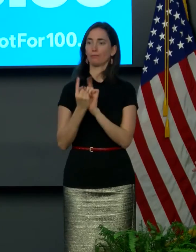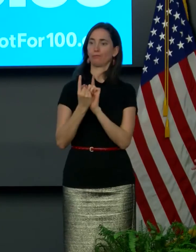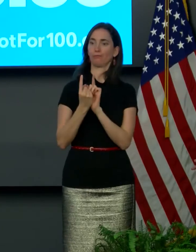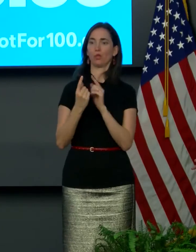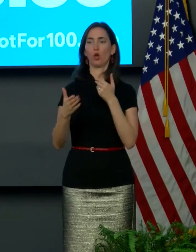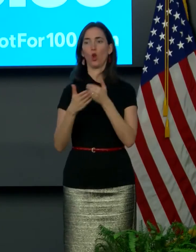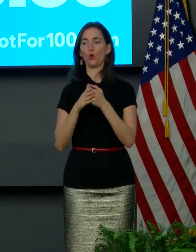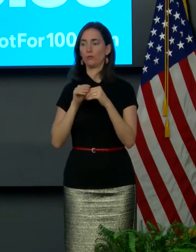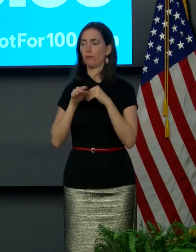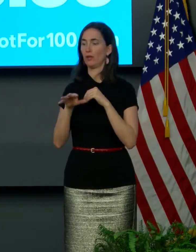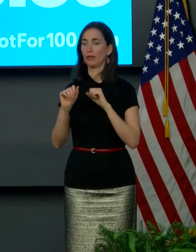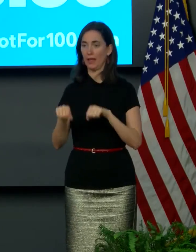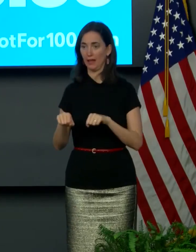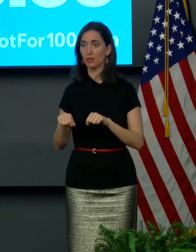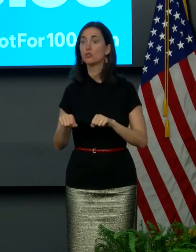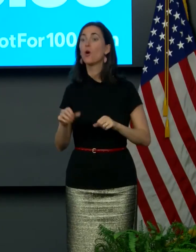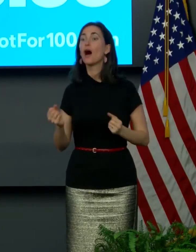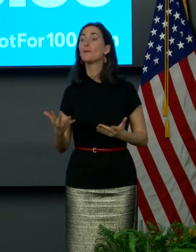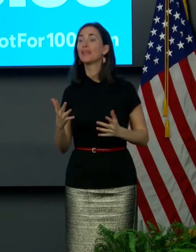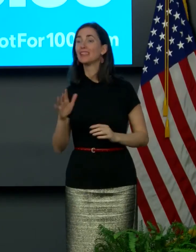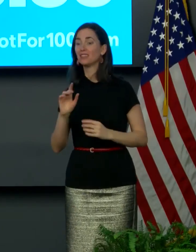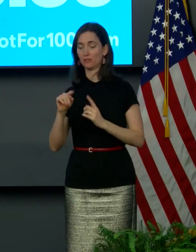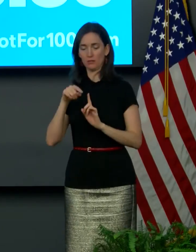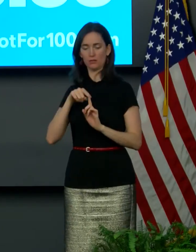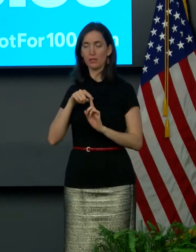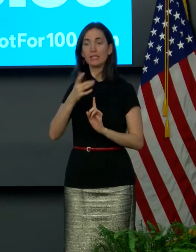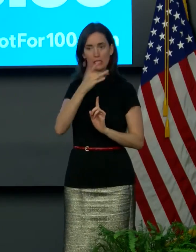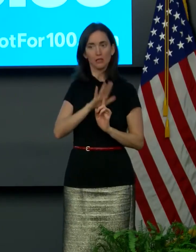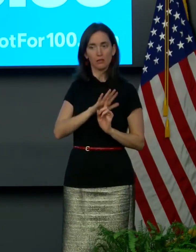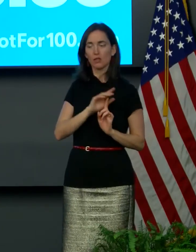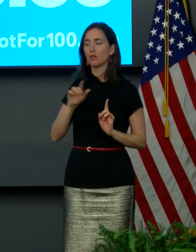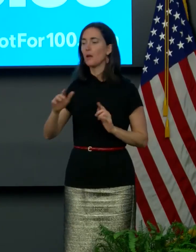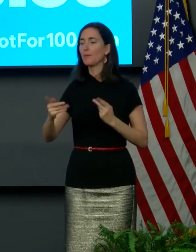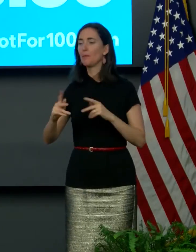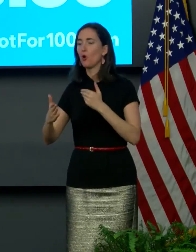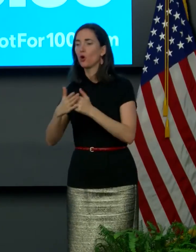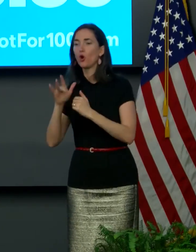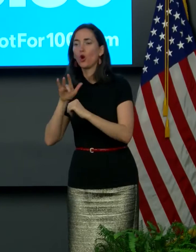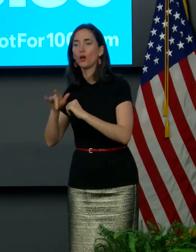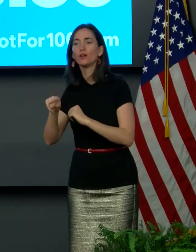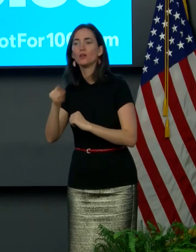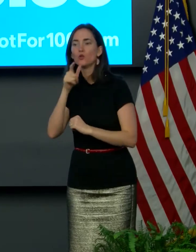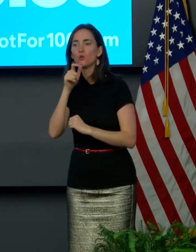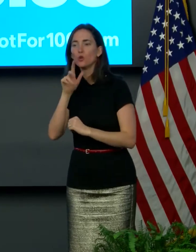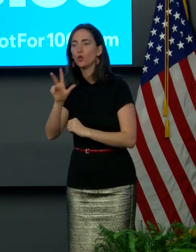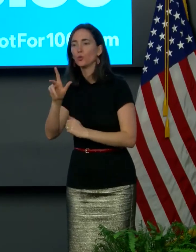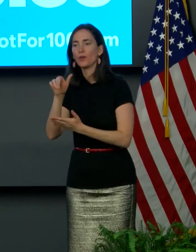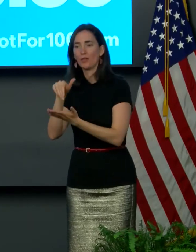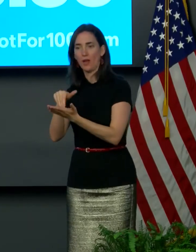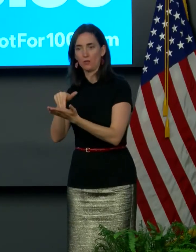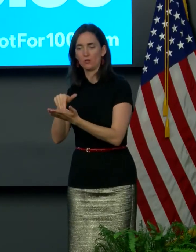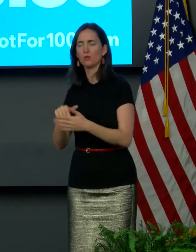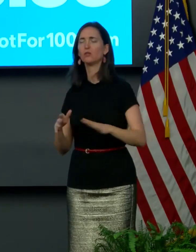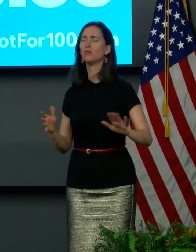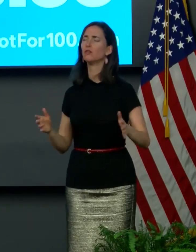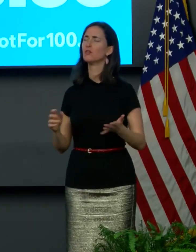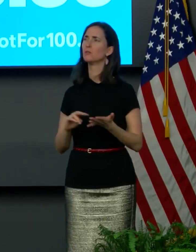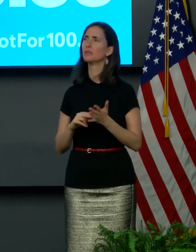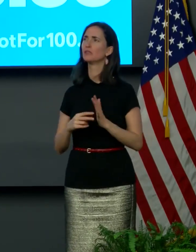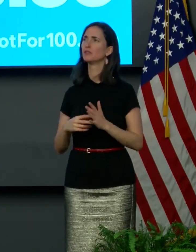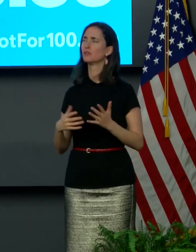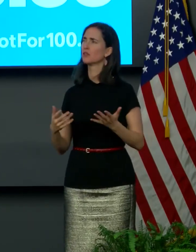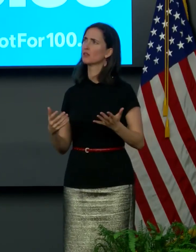Just the way math works, a close contact when you're masked is someone